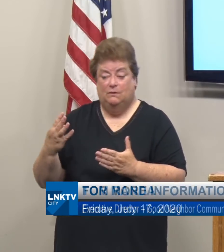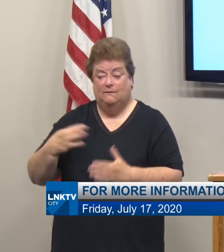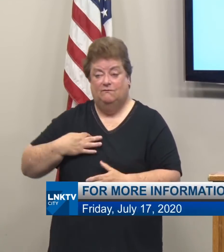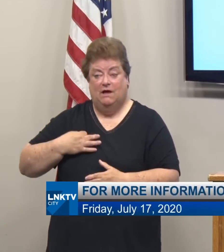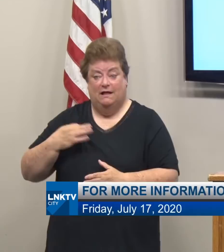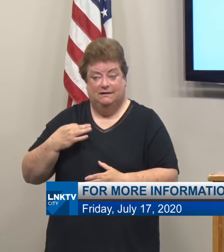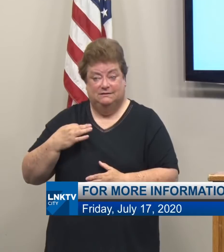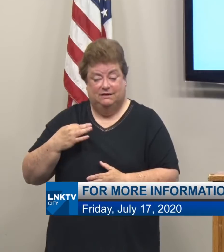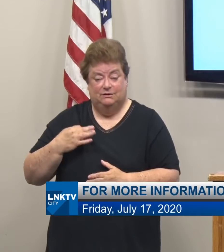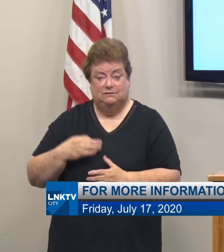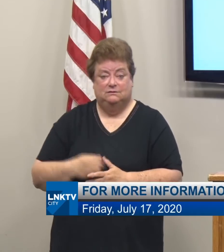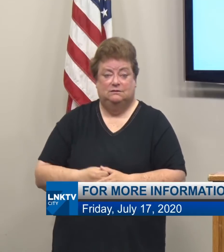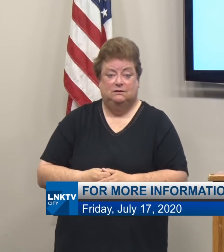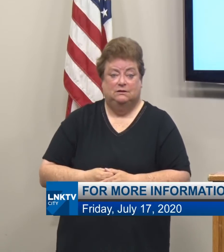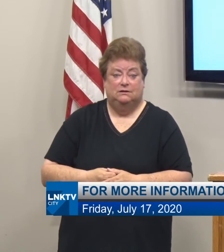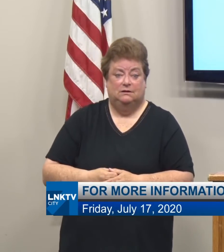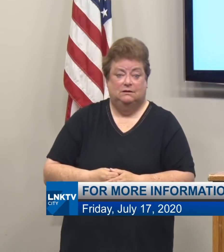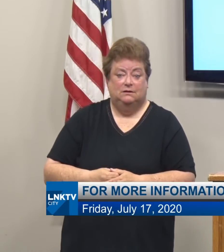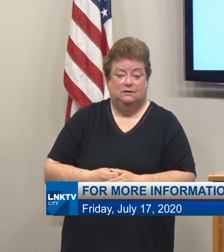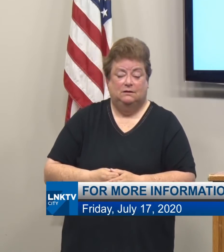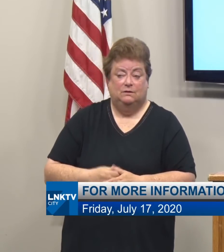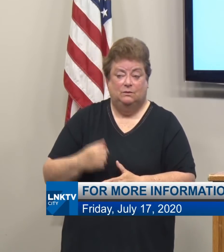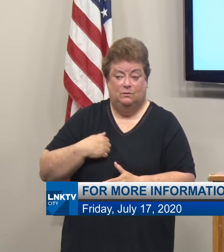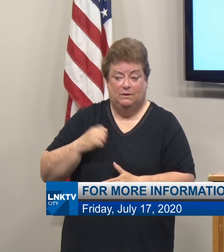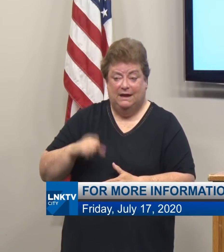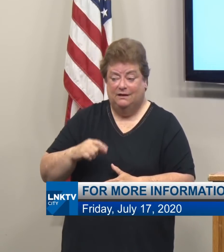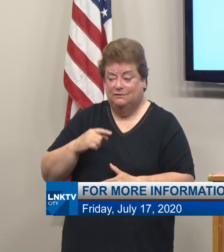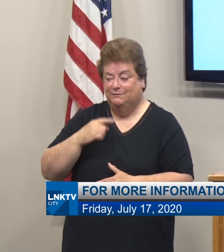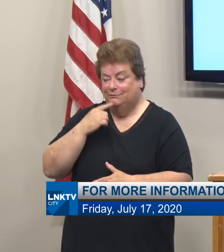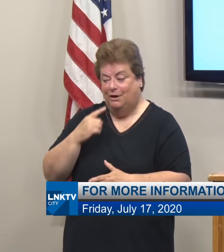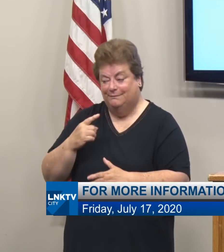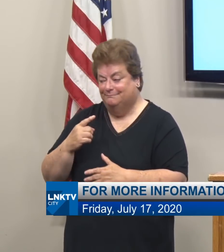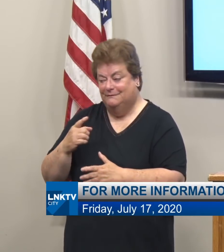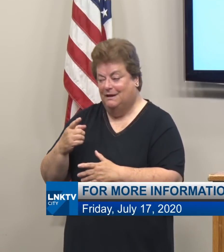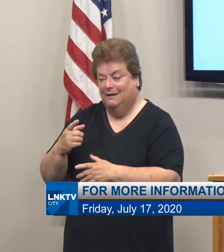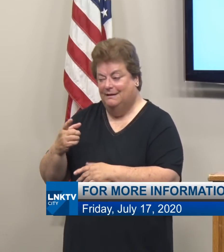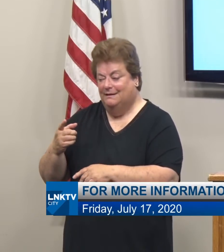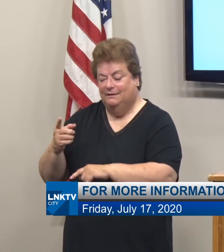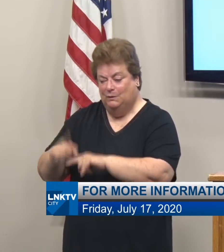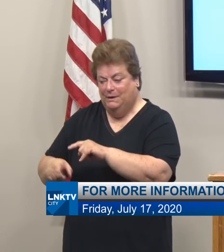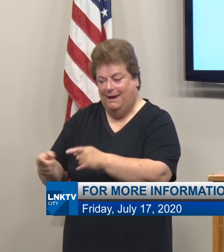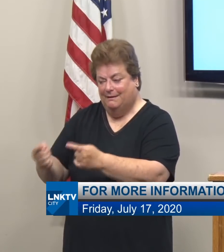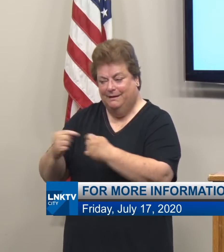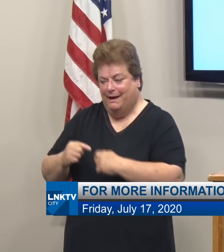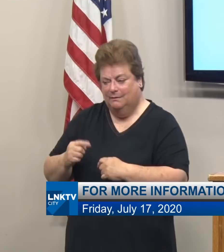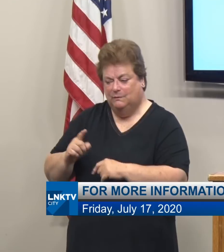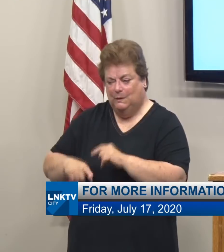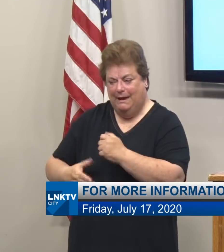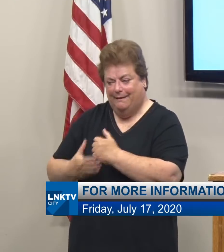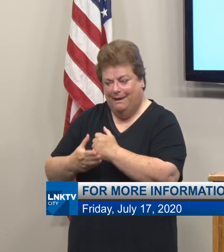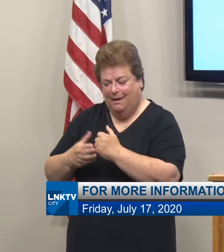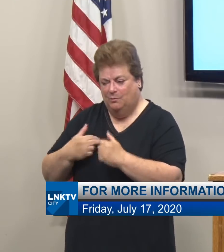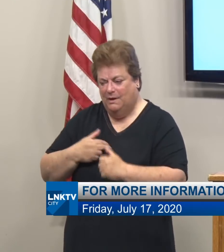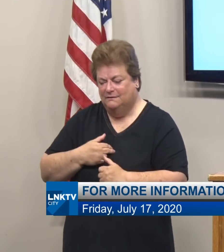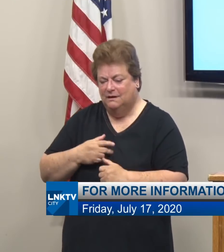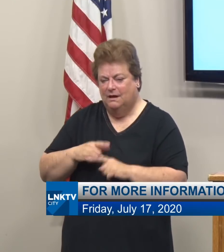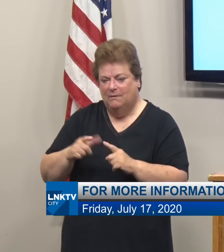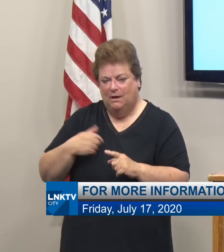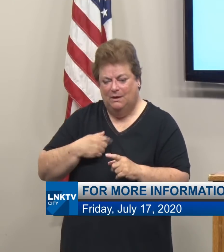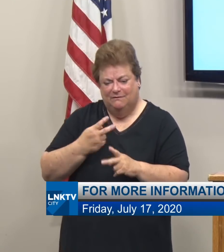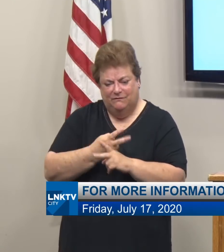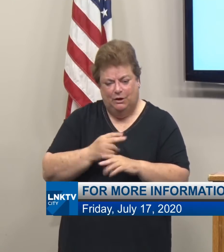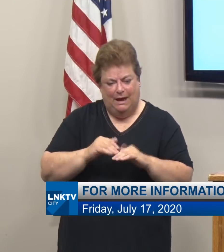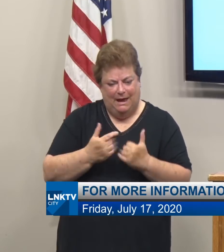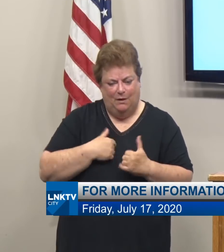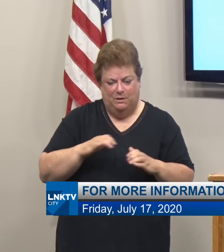volunteers, and we had to start by telling them they can't come to help us out. and we had to figure out how we were going to do it by